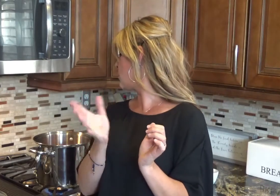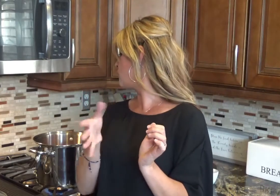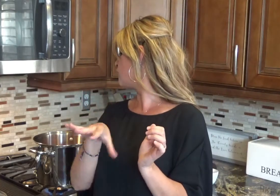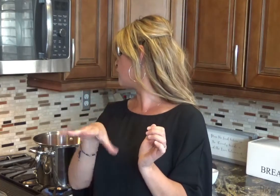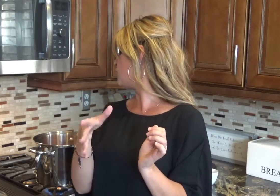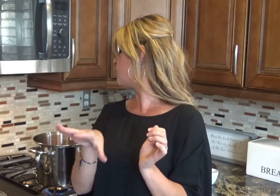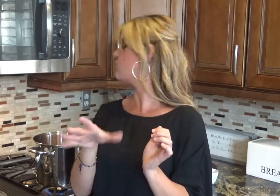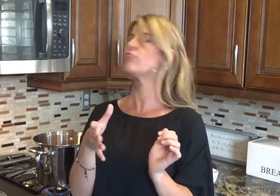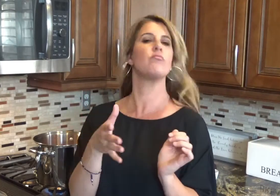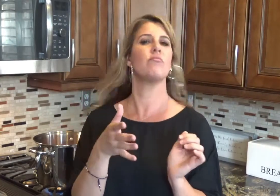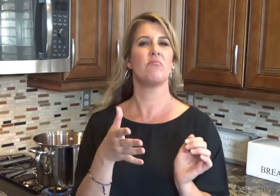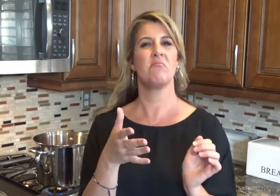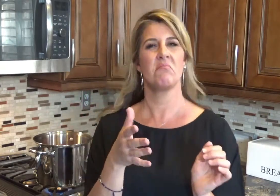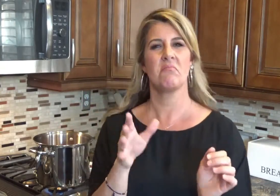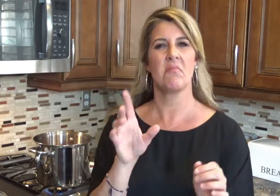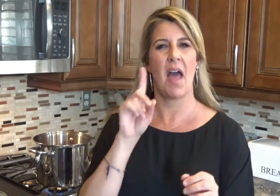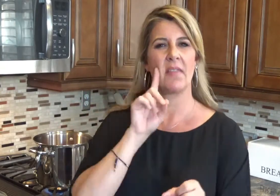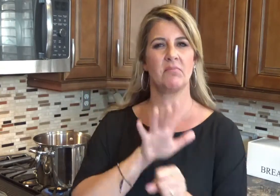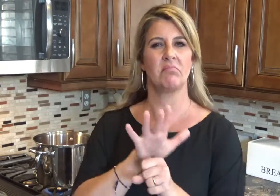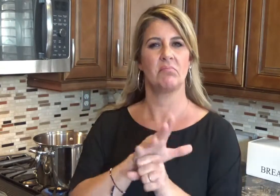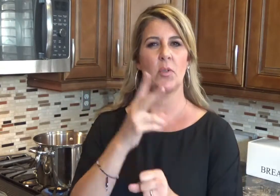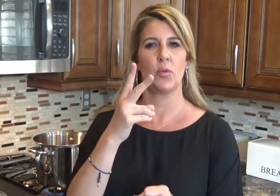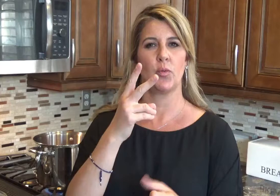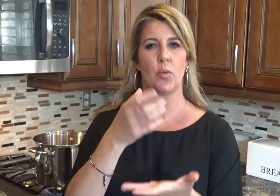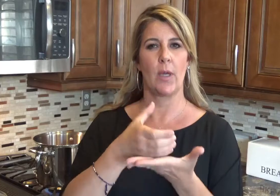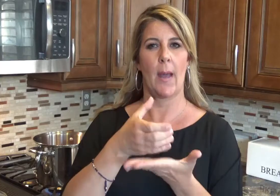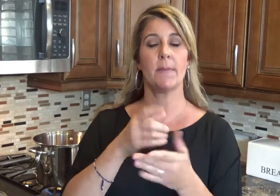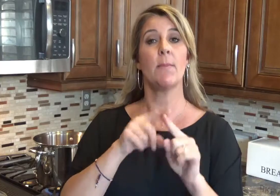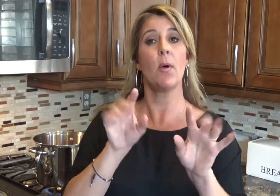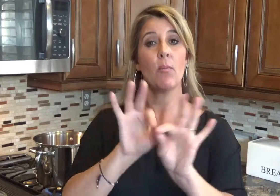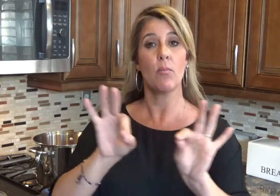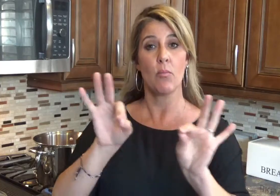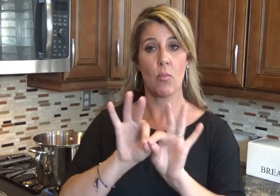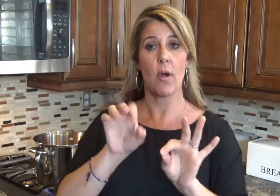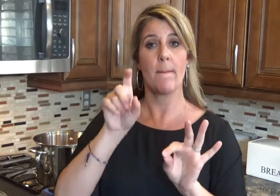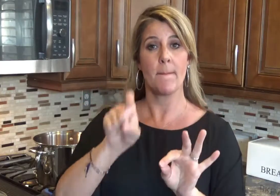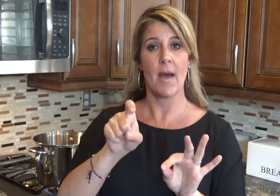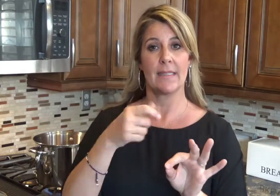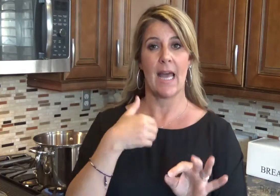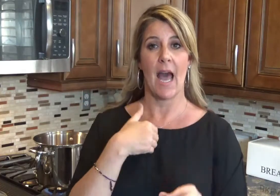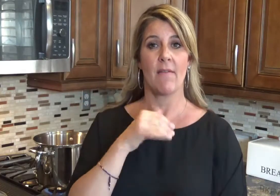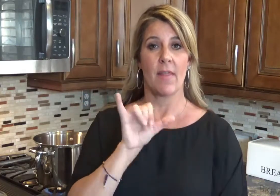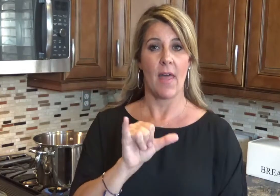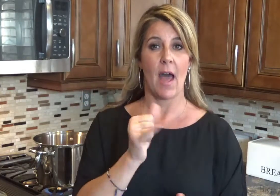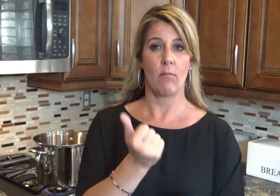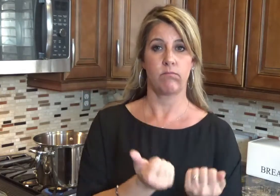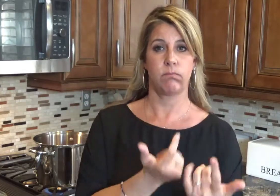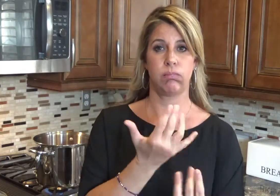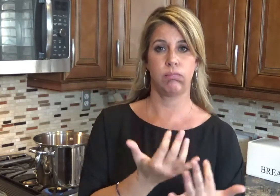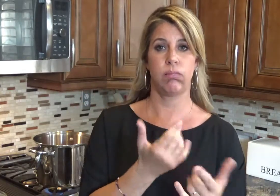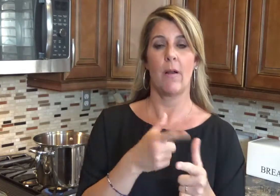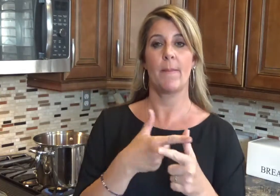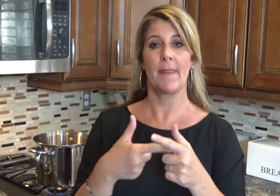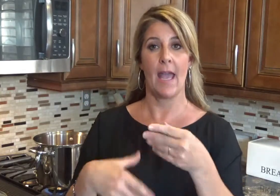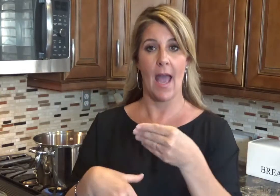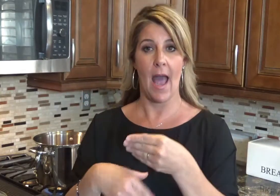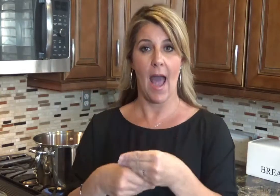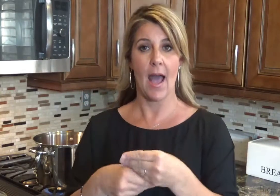more? No, I think 2 cups is good enough. And you need to have that really